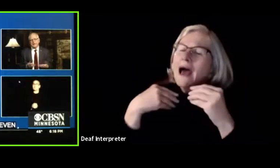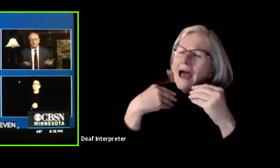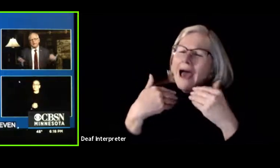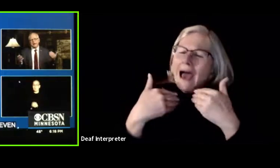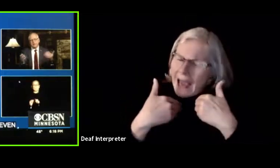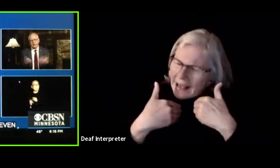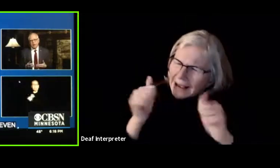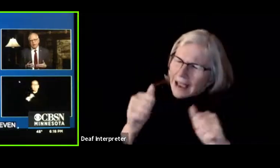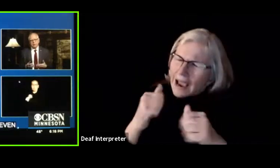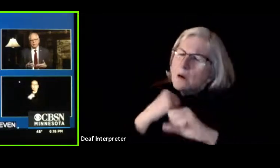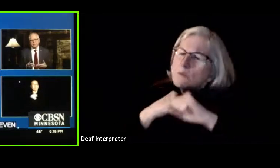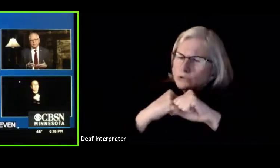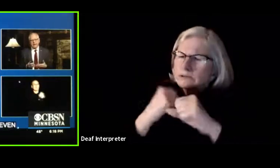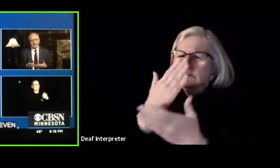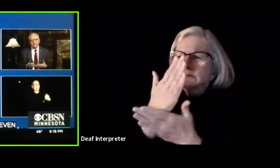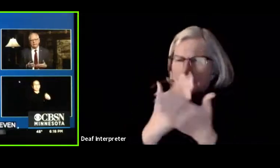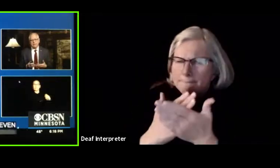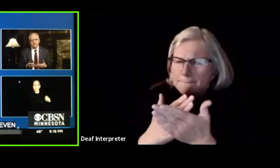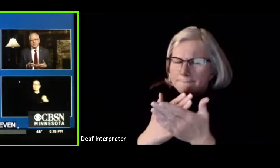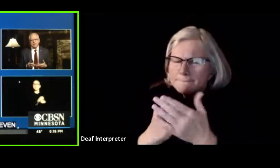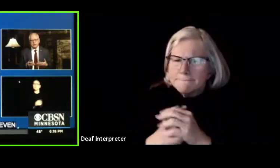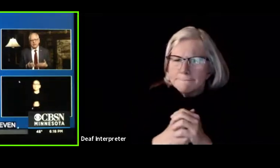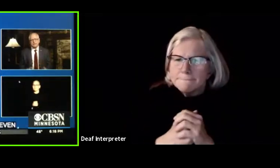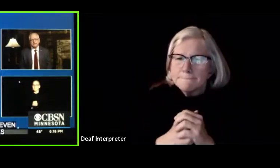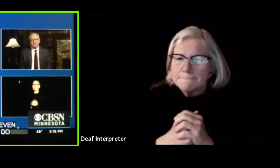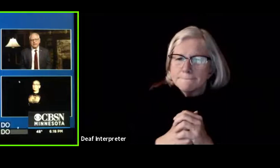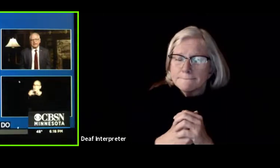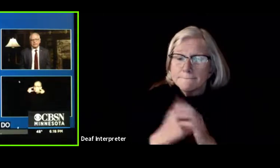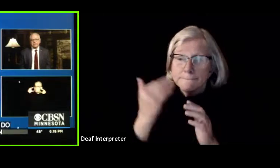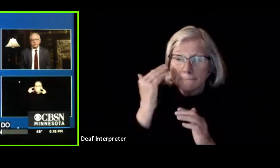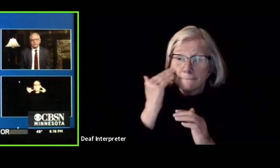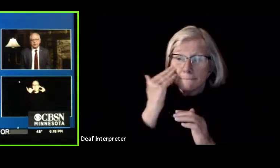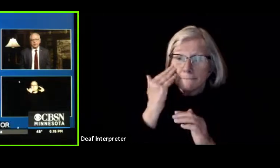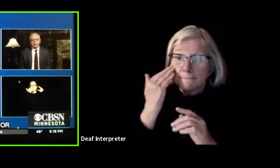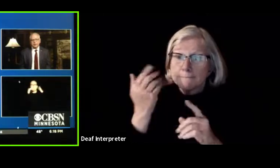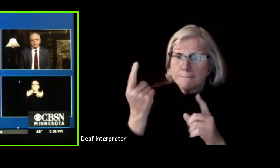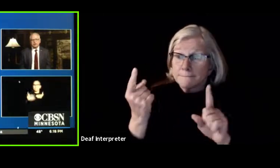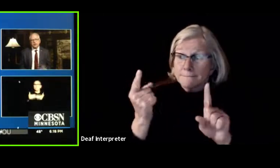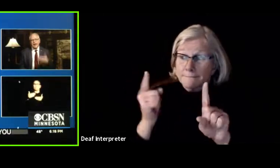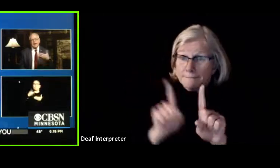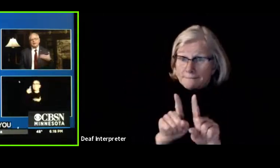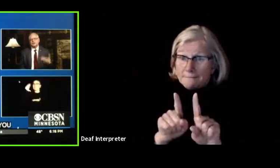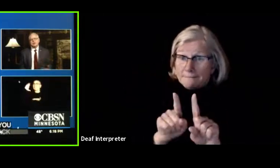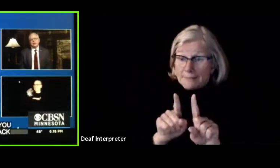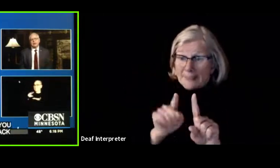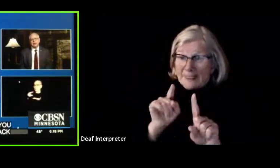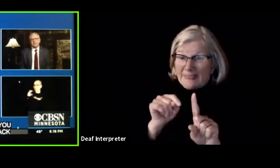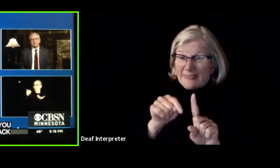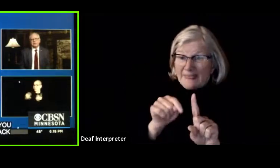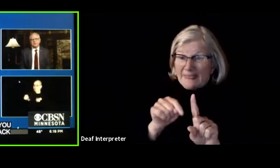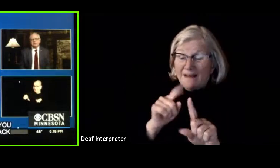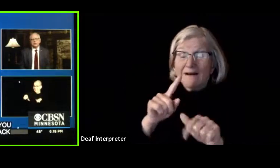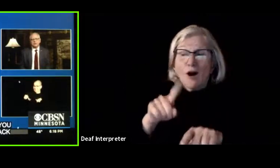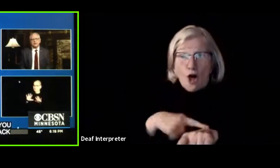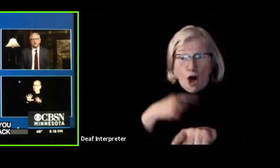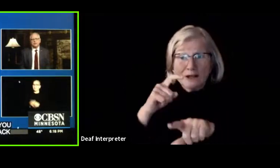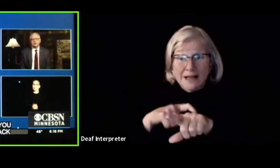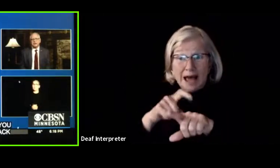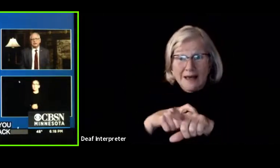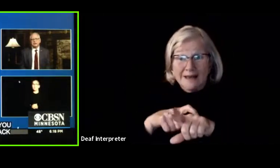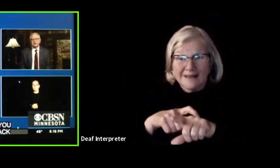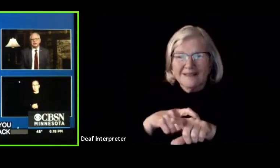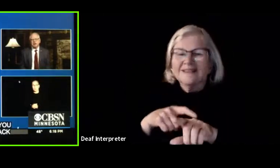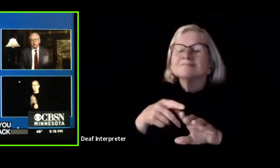and going back for that longer period of time, your chance of getting it is much greater. So as you're thinking about this, Minnesotans, think of